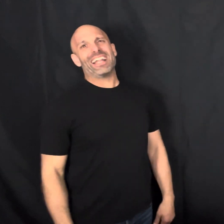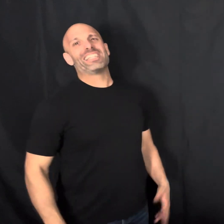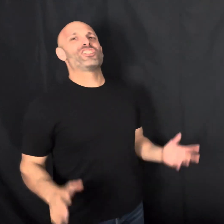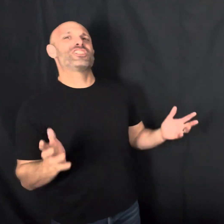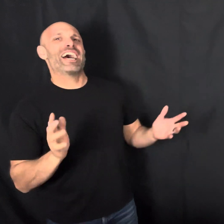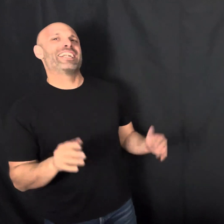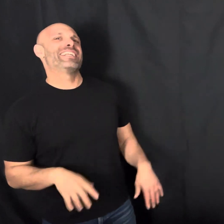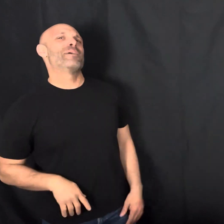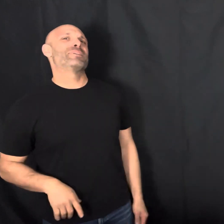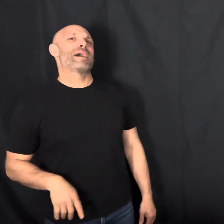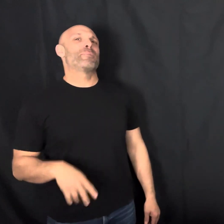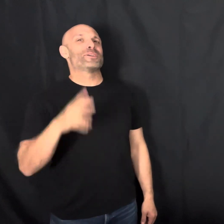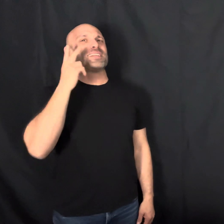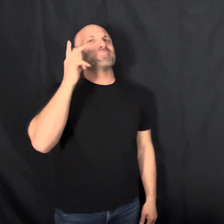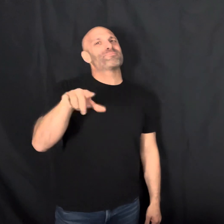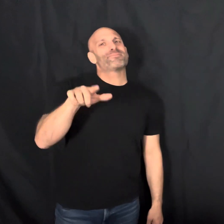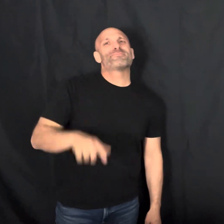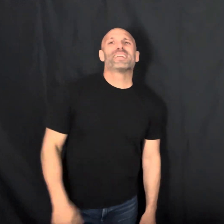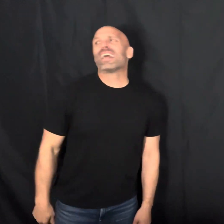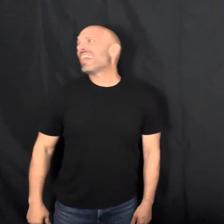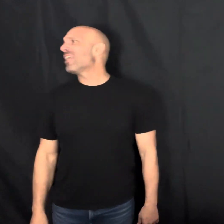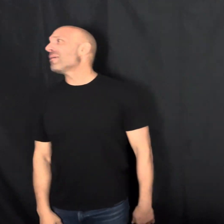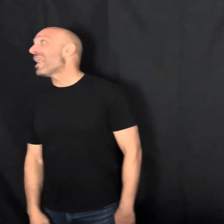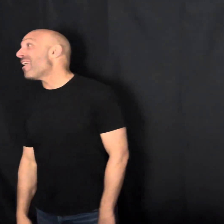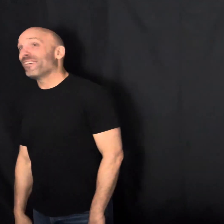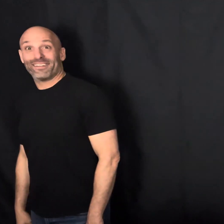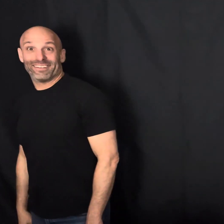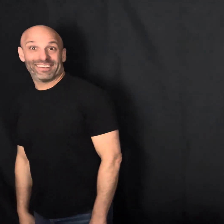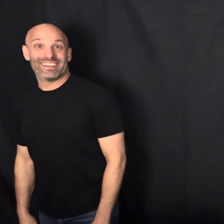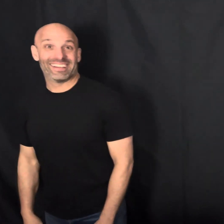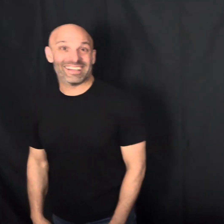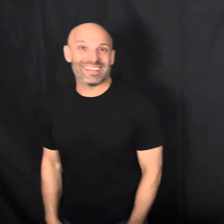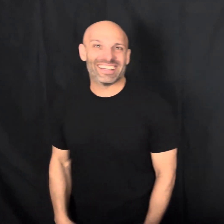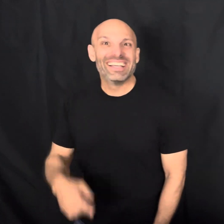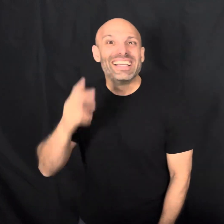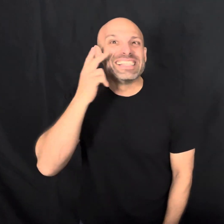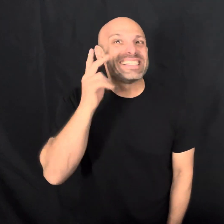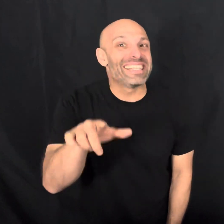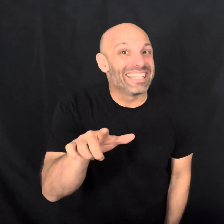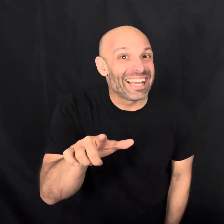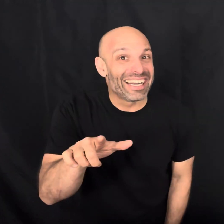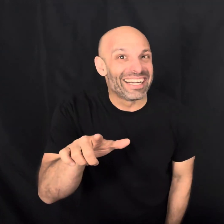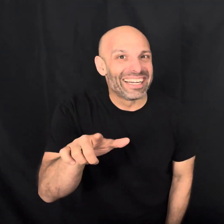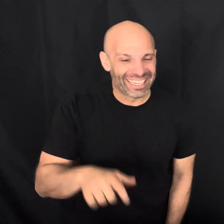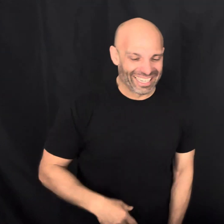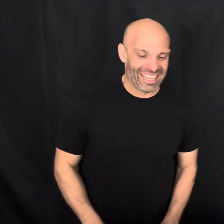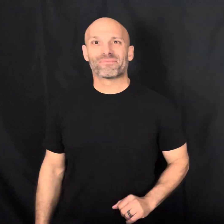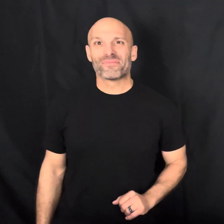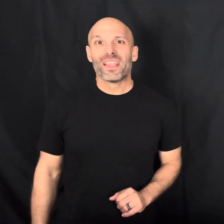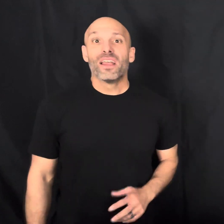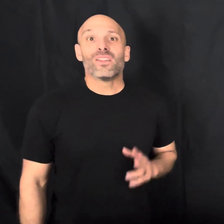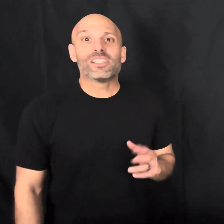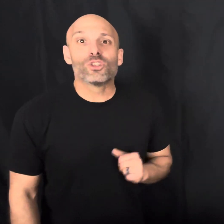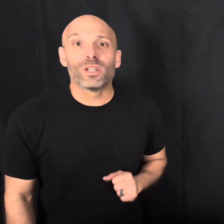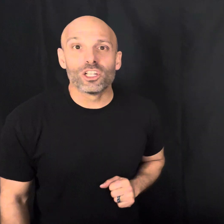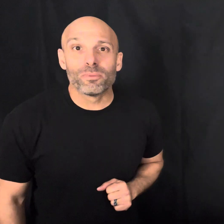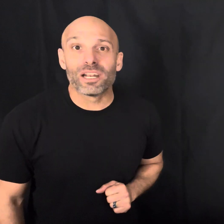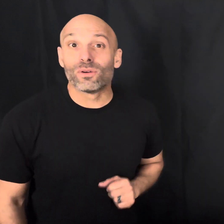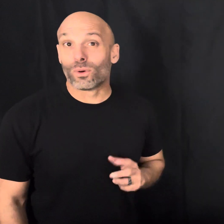just chatted it up with that person and now I'm out. See you later. Let's do a little bit of a